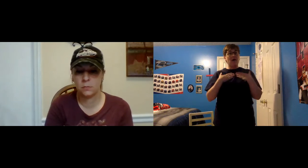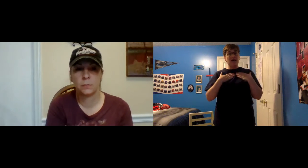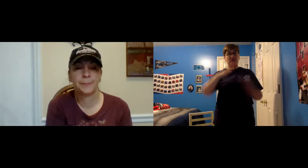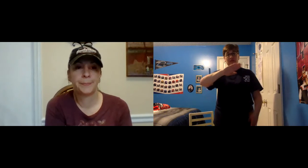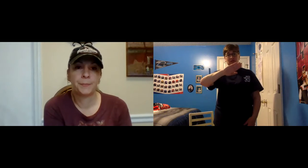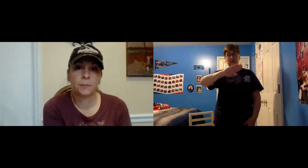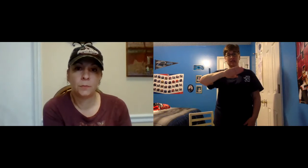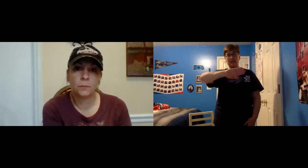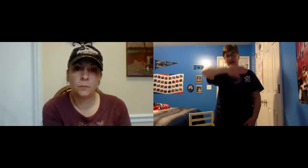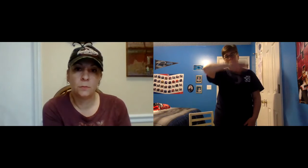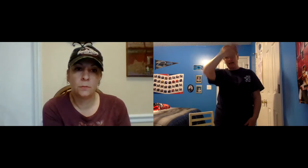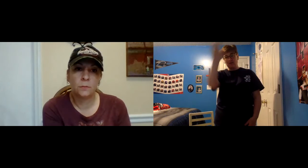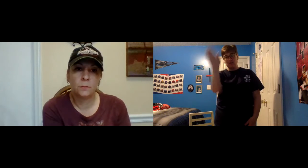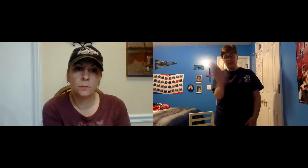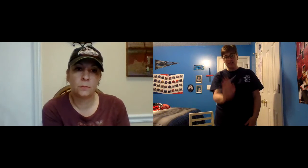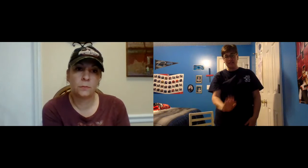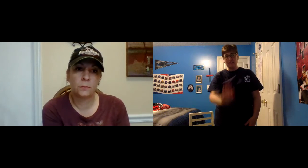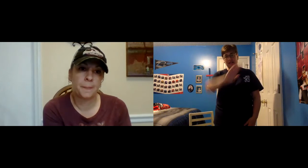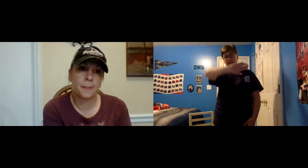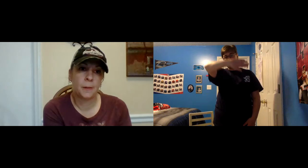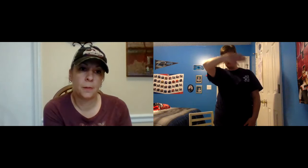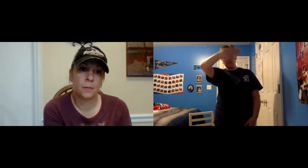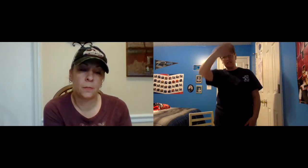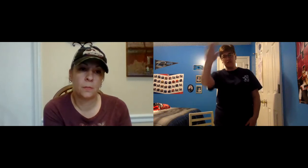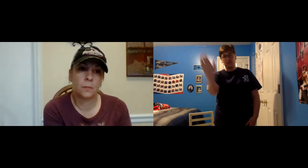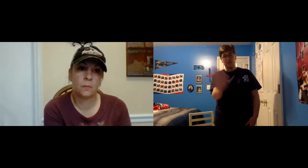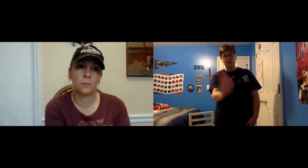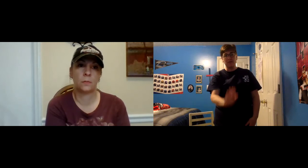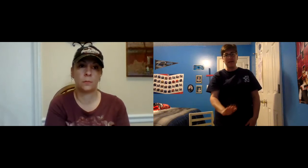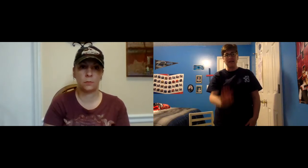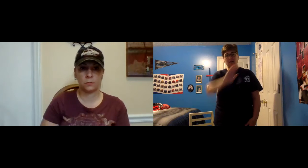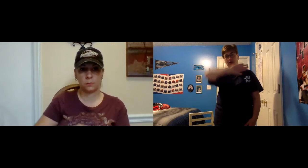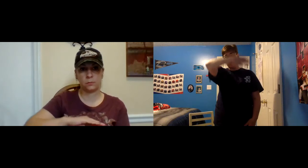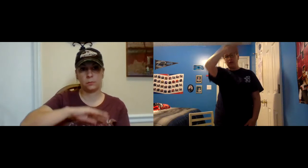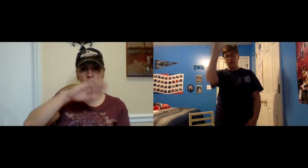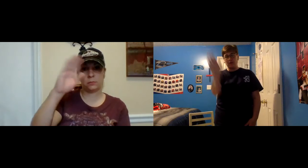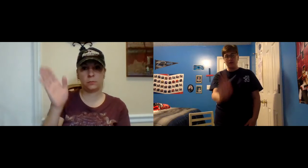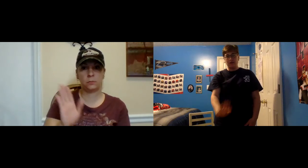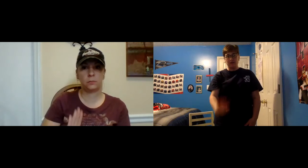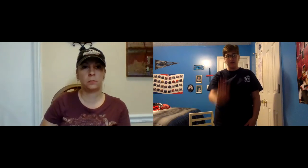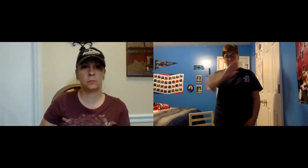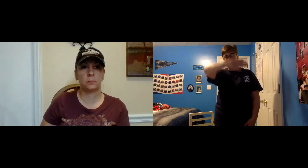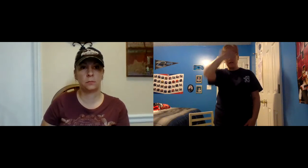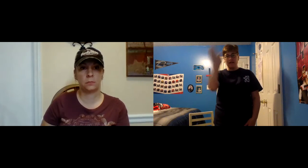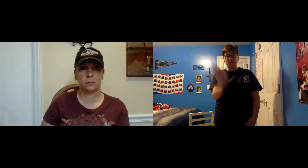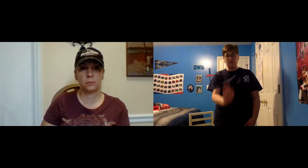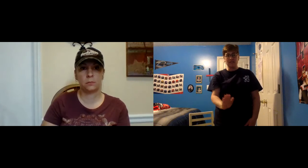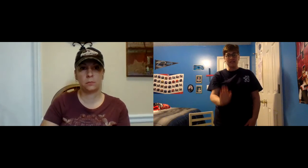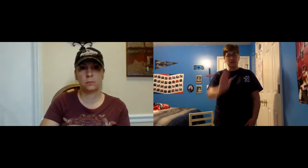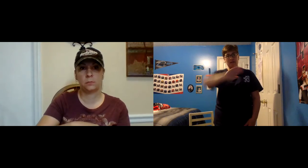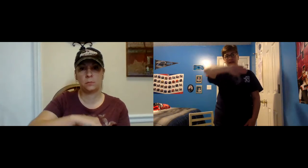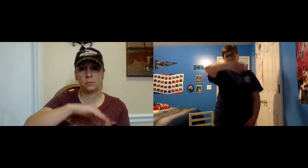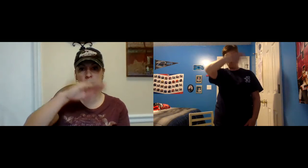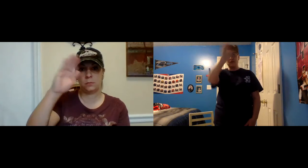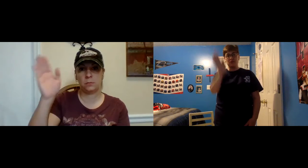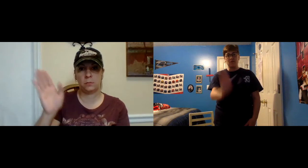How I do never is I do it like this, like it's almost like you're smearing paint on a window, never. And it's